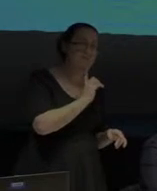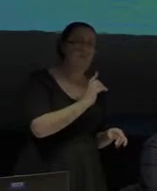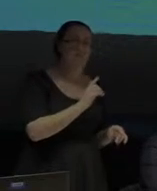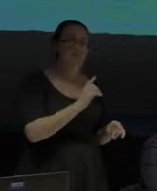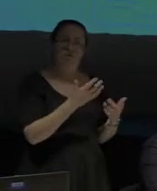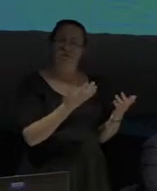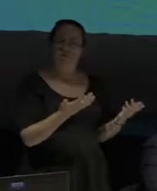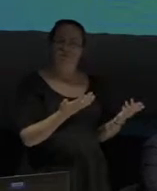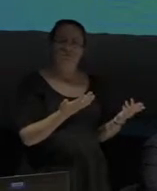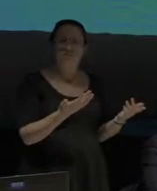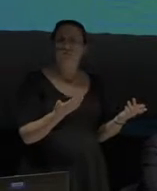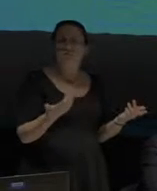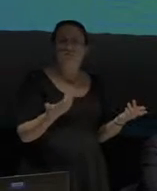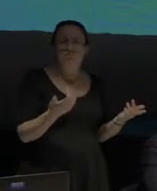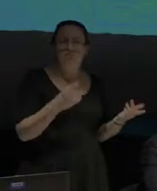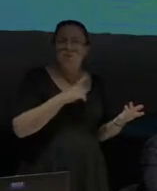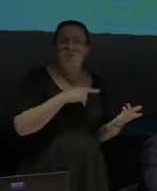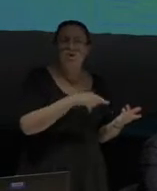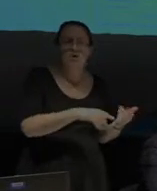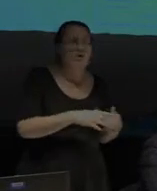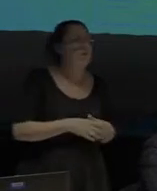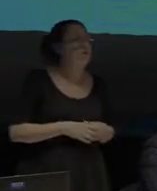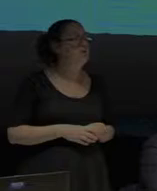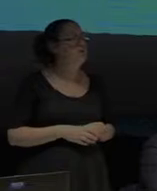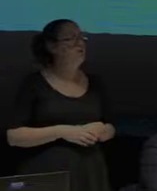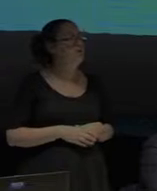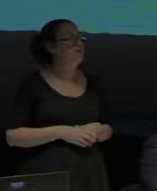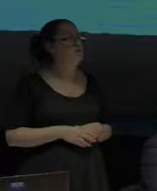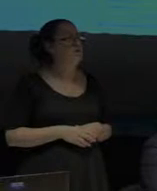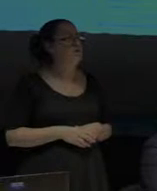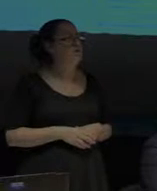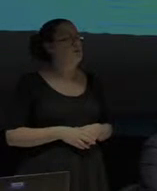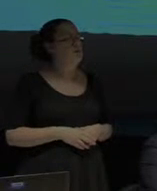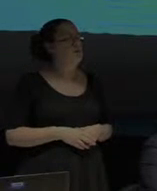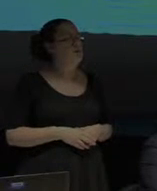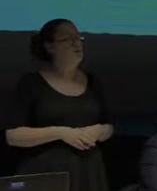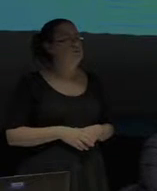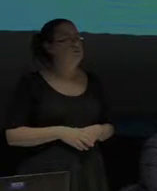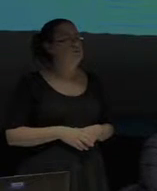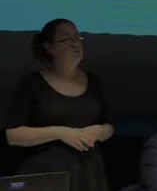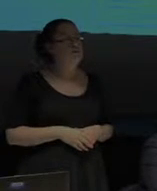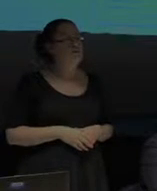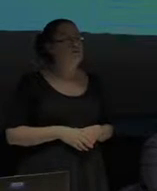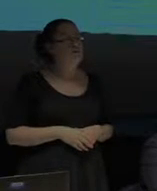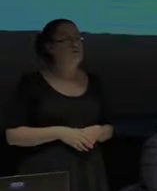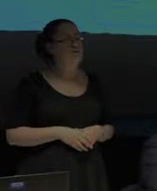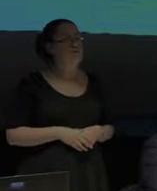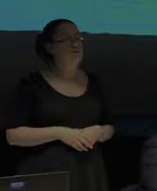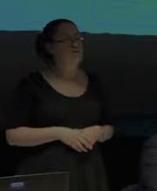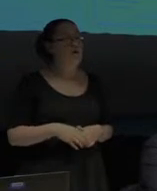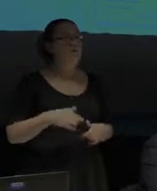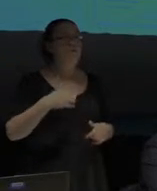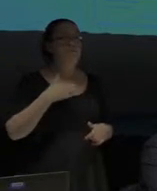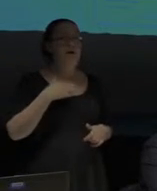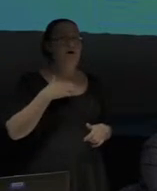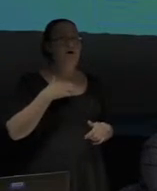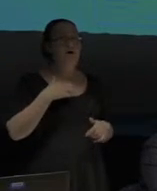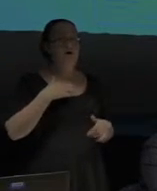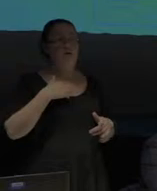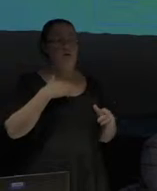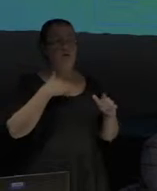The other piece of good news is that there is a massive goodwill right at the top of all of my members, and I really mean